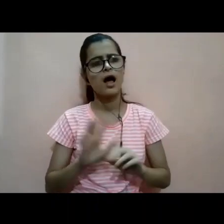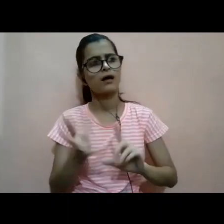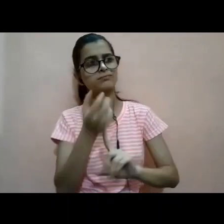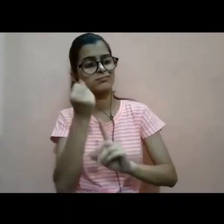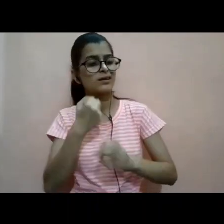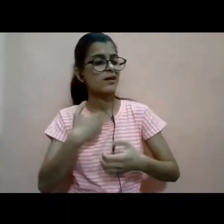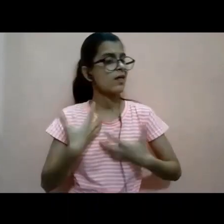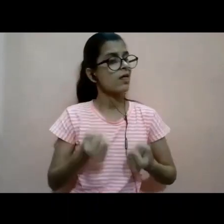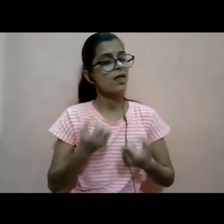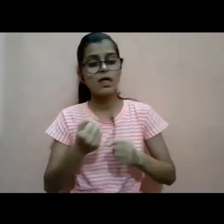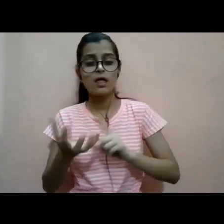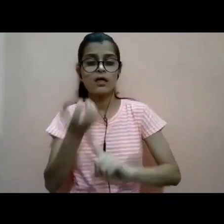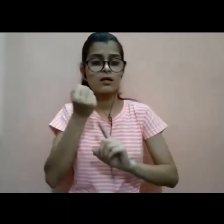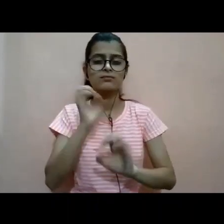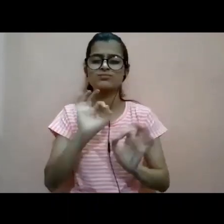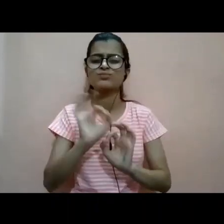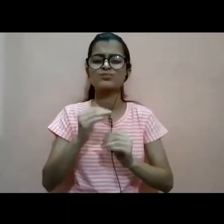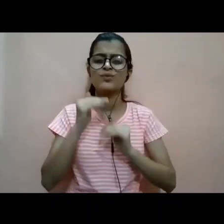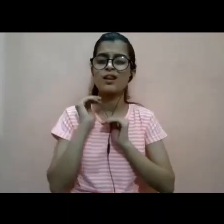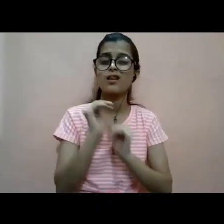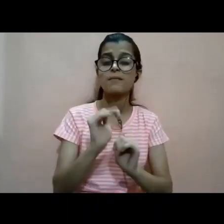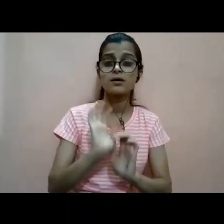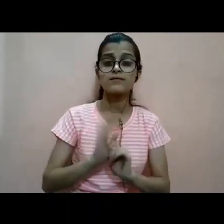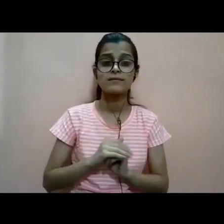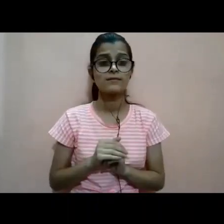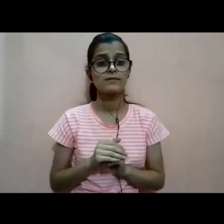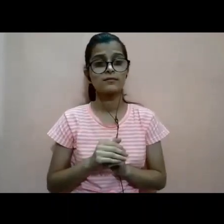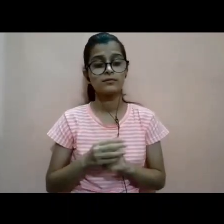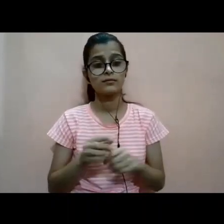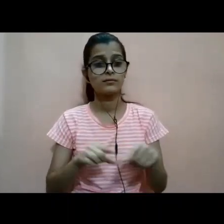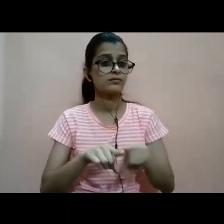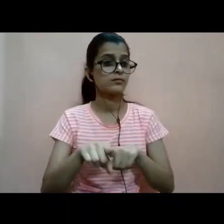if that's all we end up doing. So Lacan's idea that,